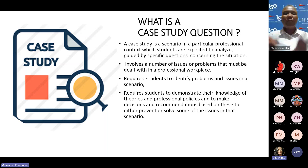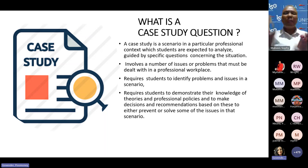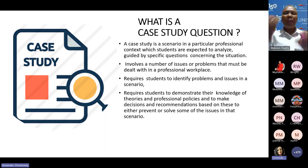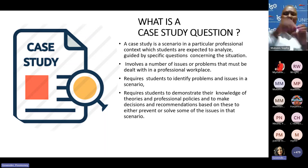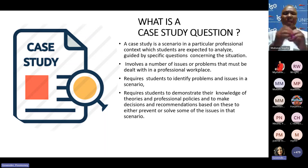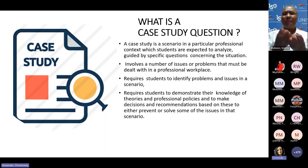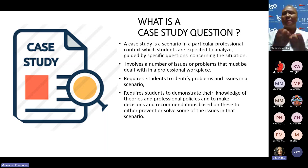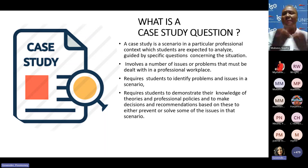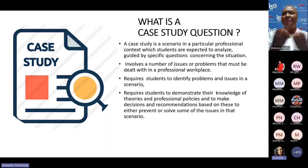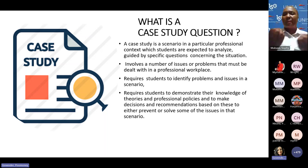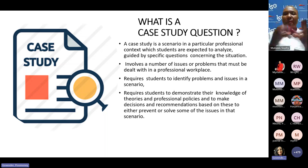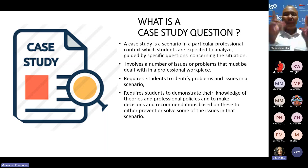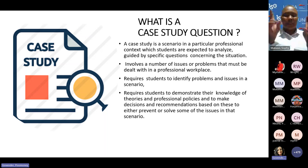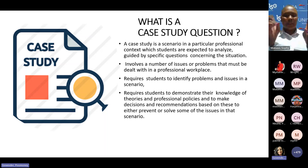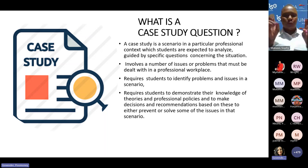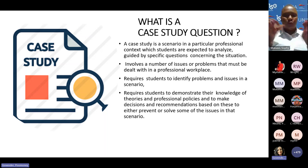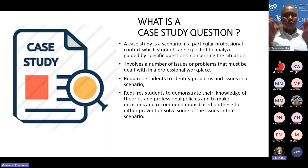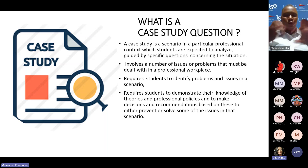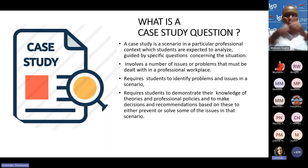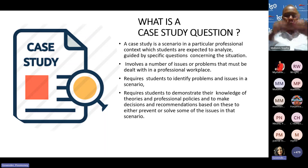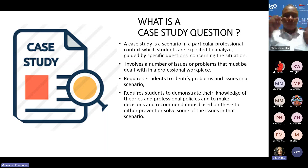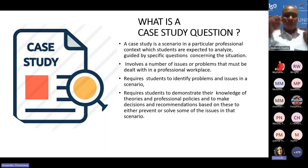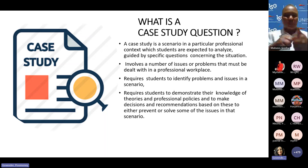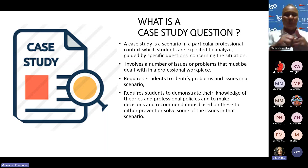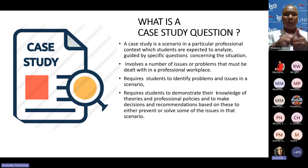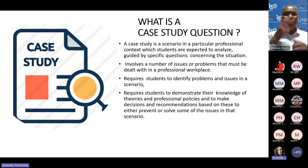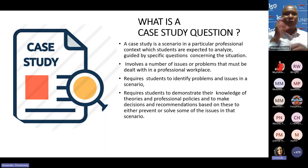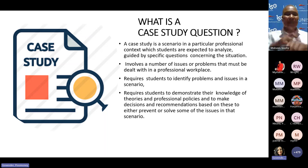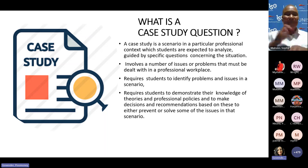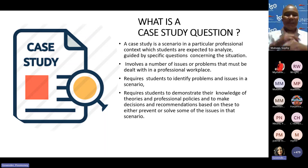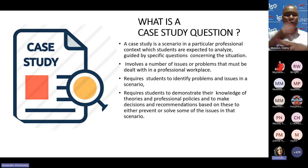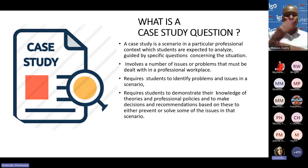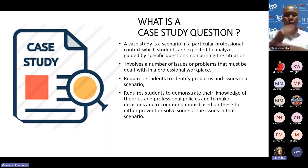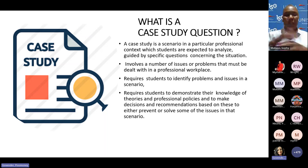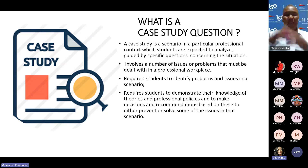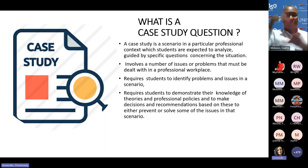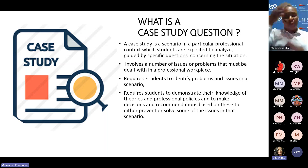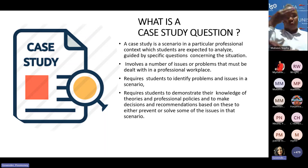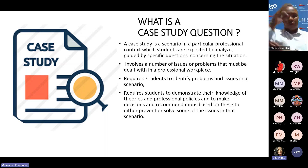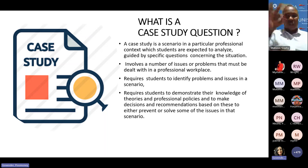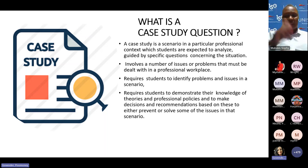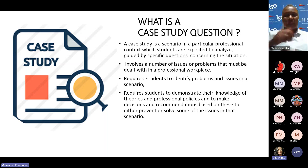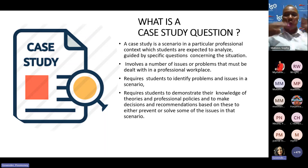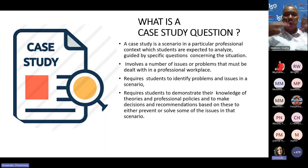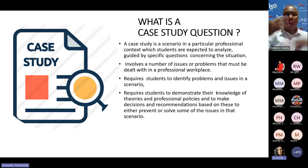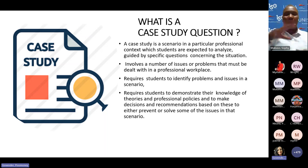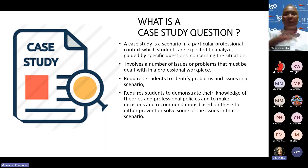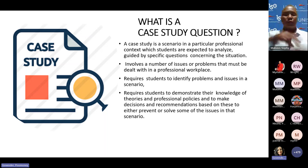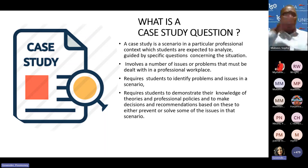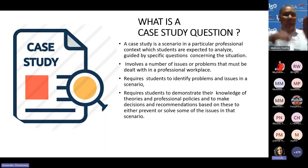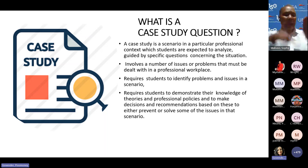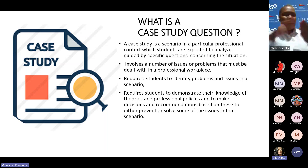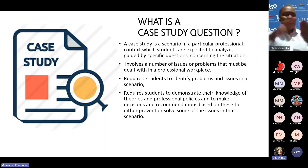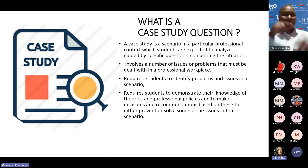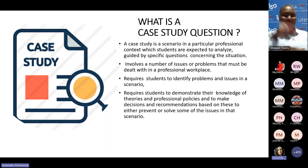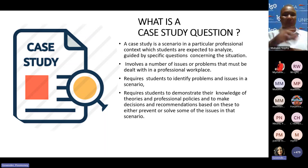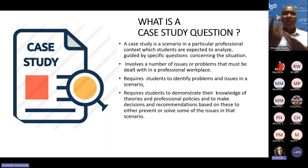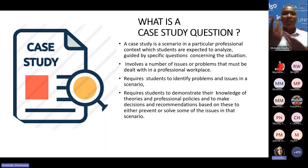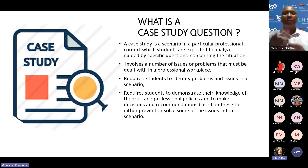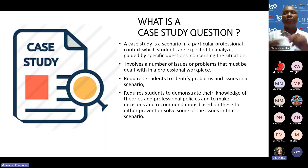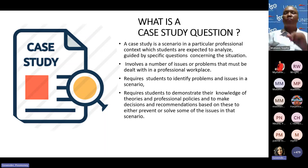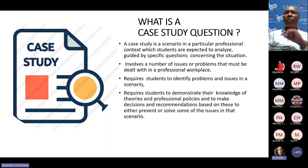number of issues or problems that must be dealt with in a professional workplace. So when you're reading a case study now, there will be